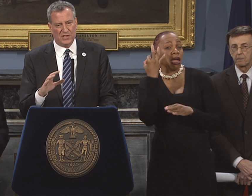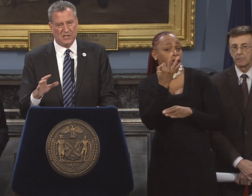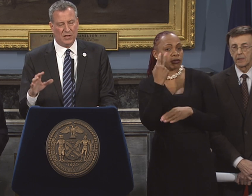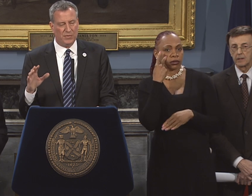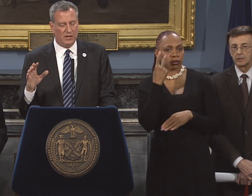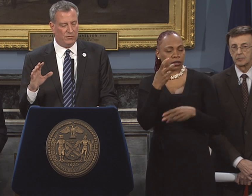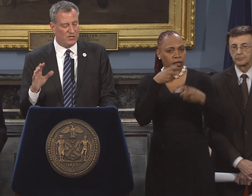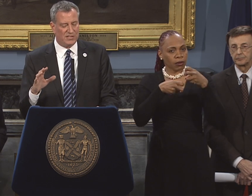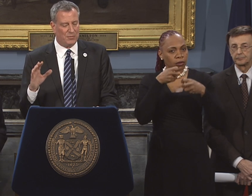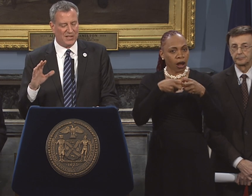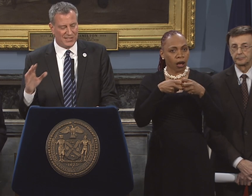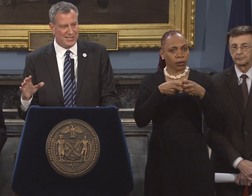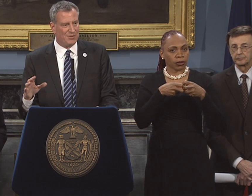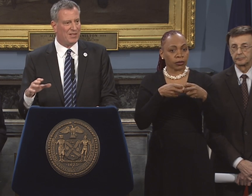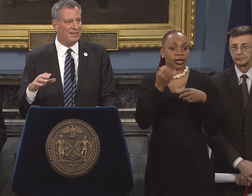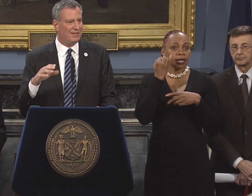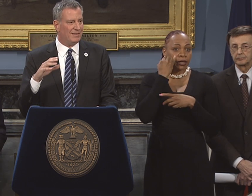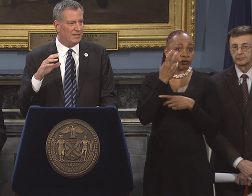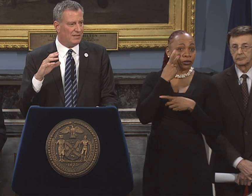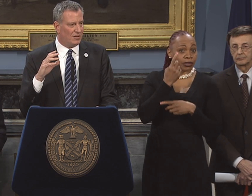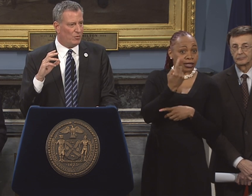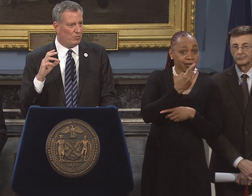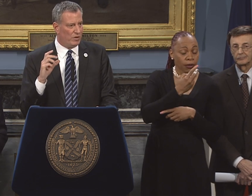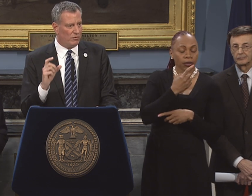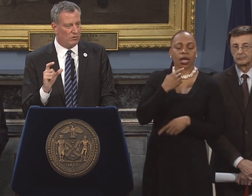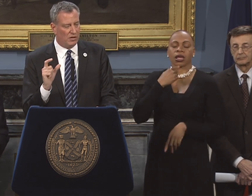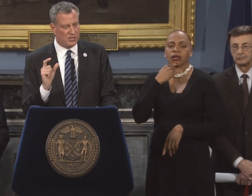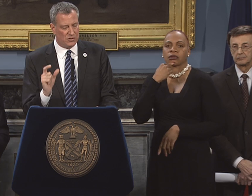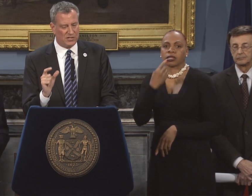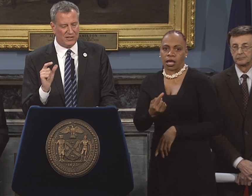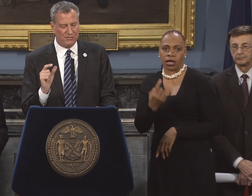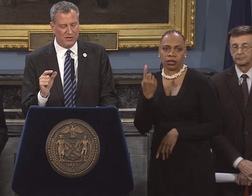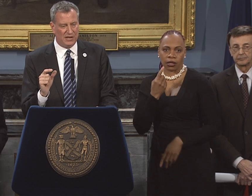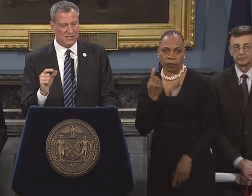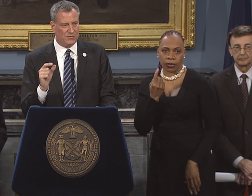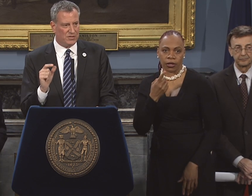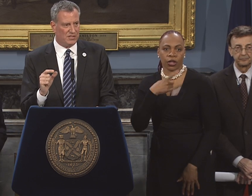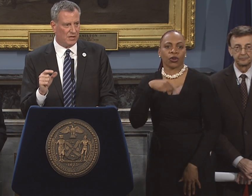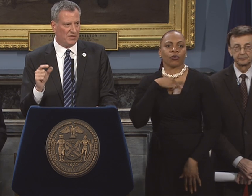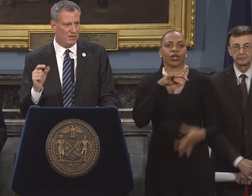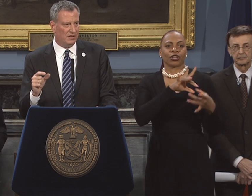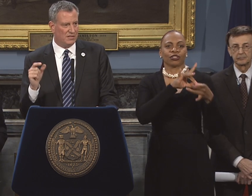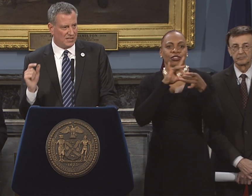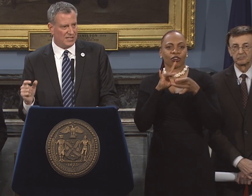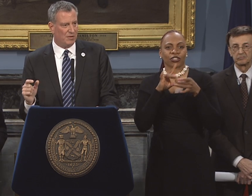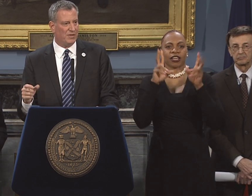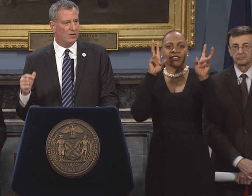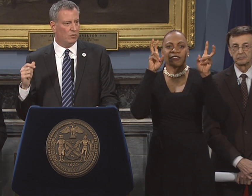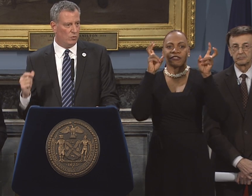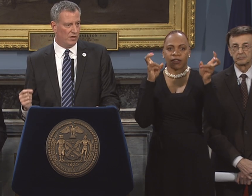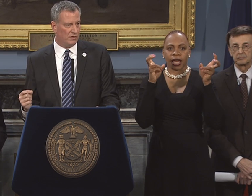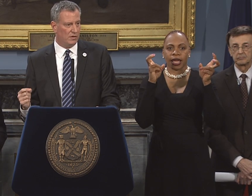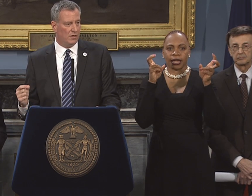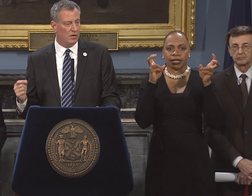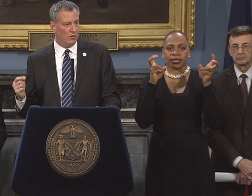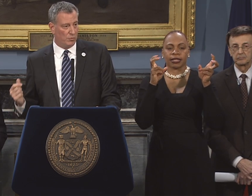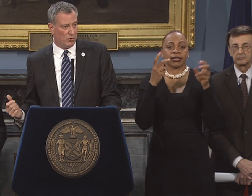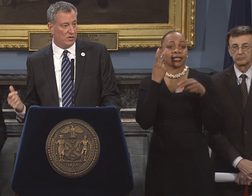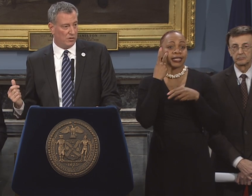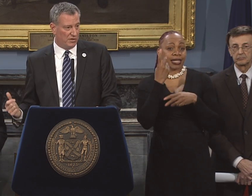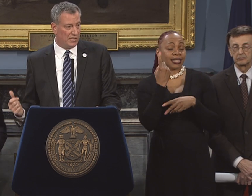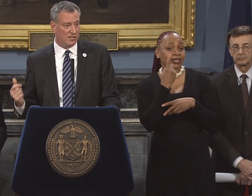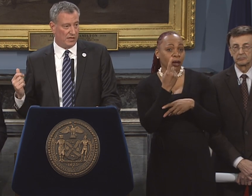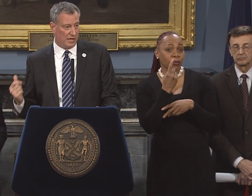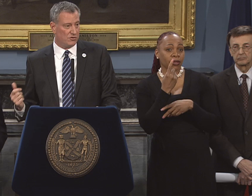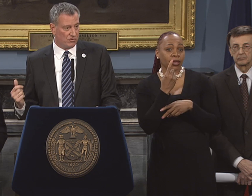If you say something, if you see something, say something. We associate the phrase, if you see something, say something, with